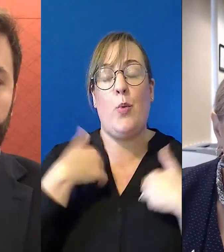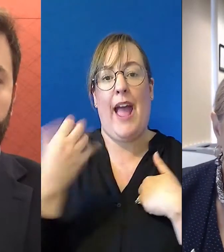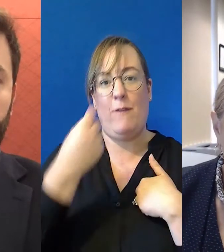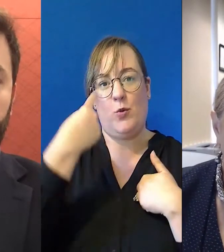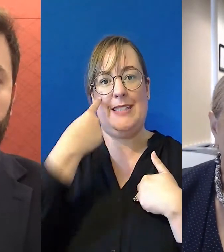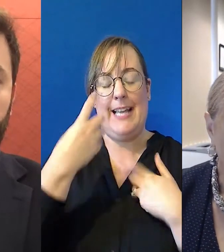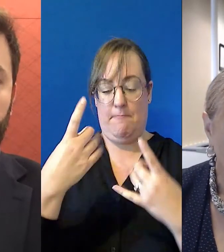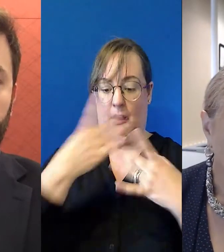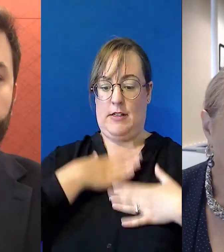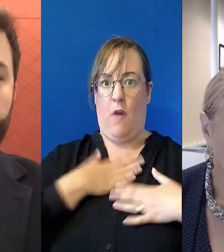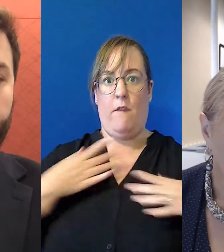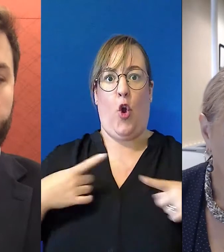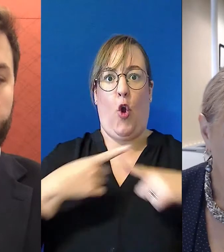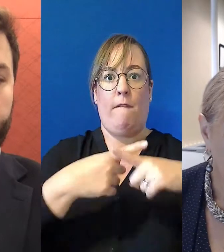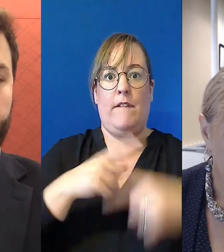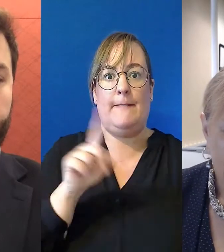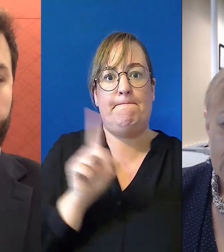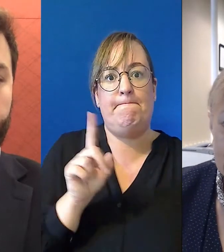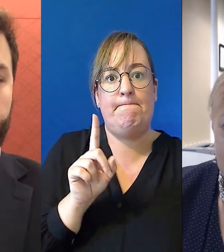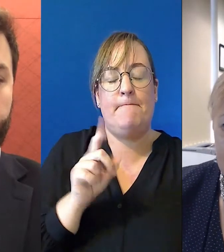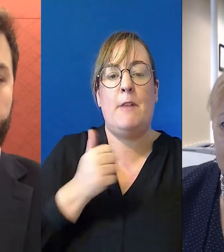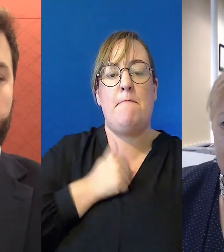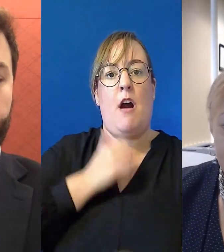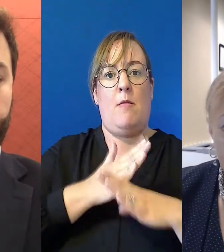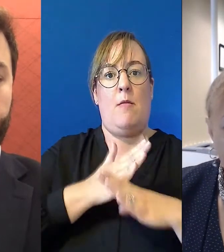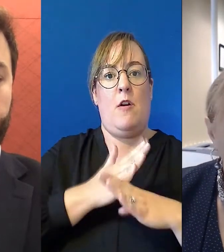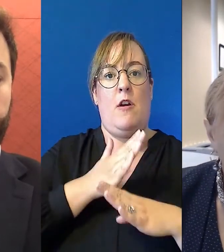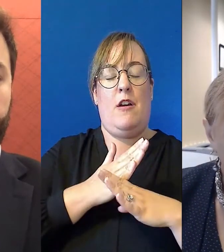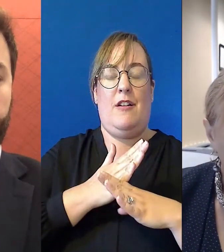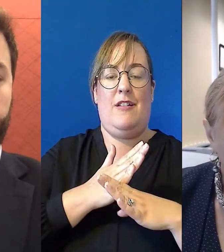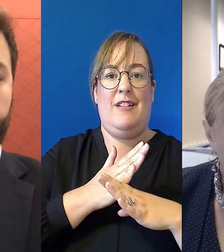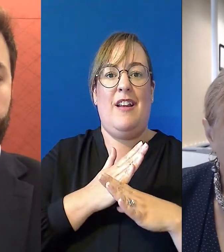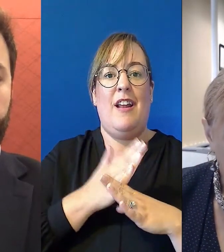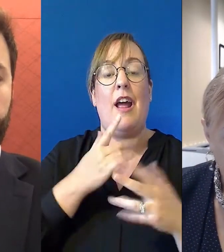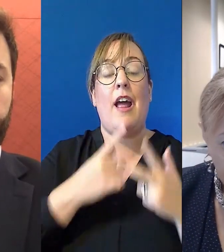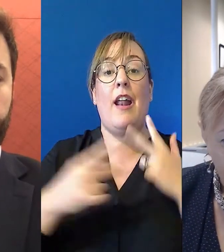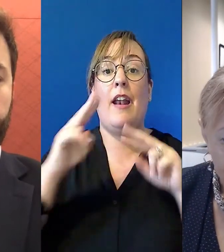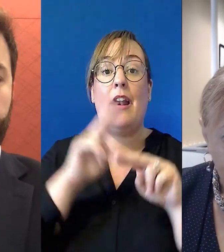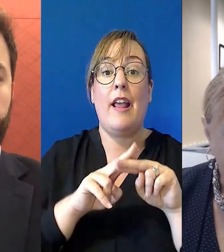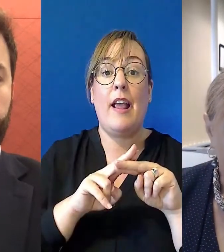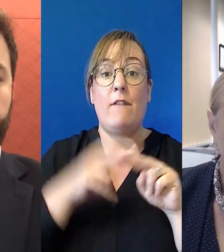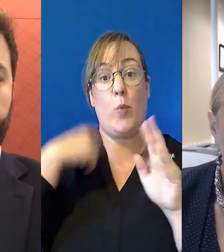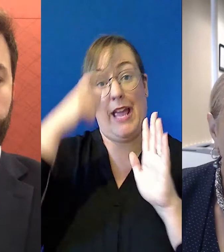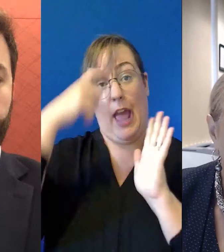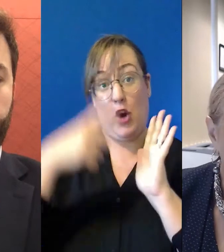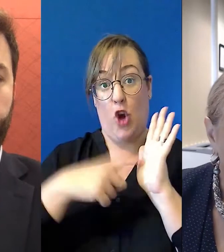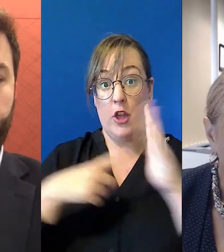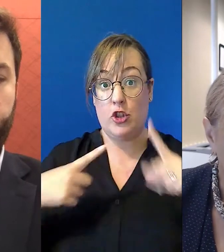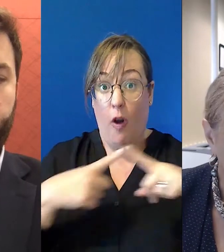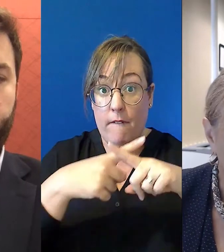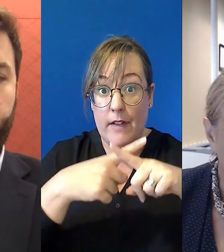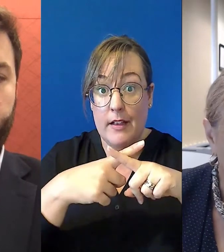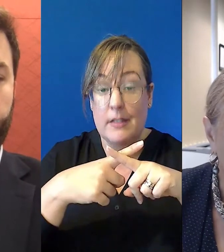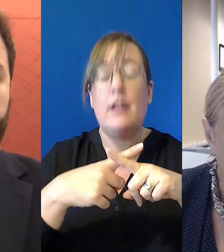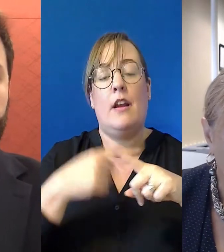conflicts in the work that we do. And where we do acknowledge that, move into